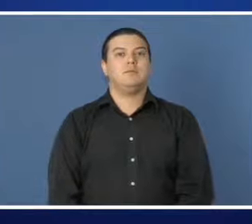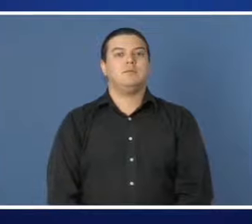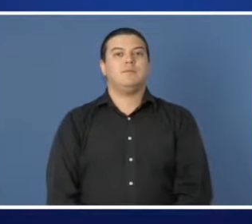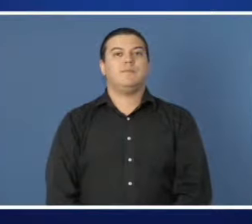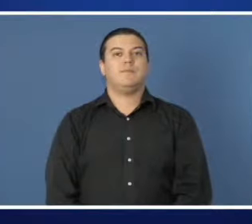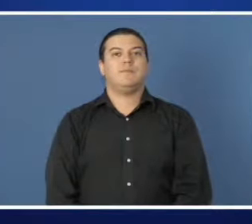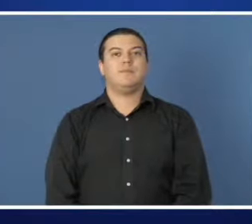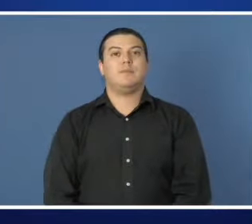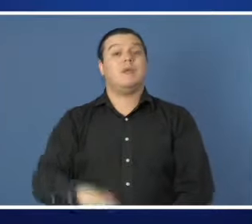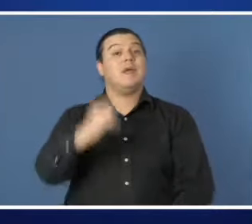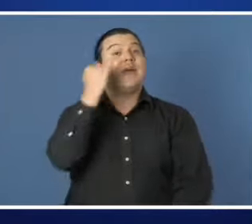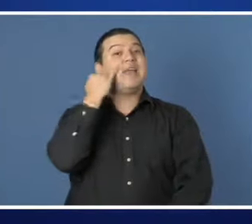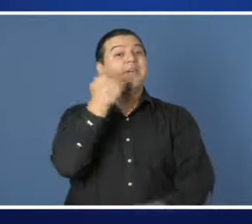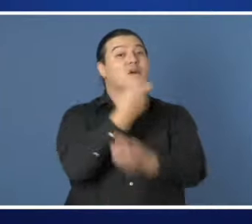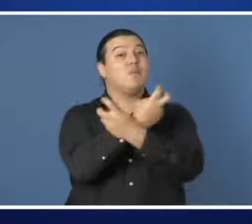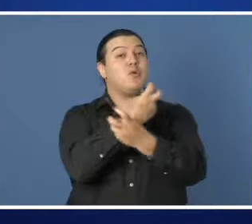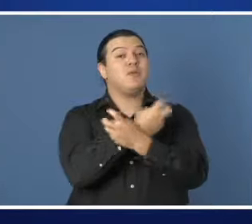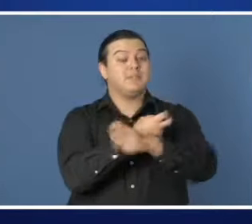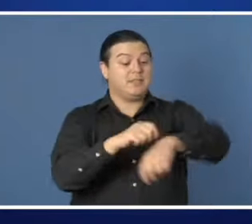For poison on the skin,